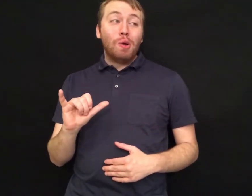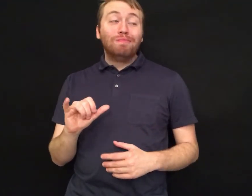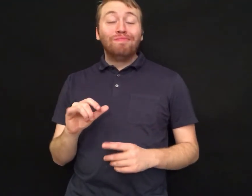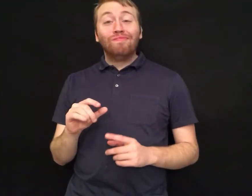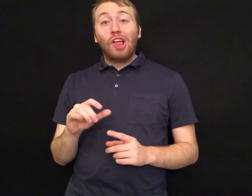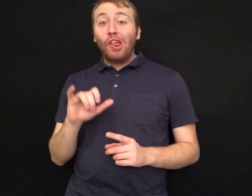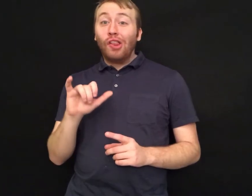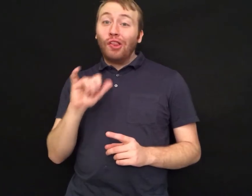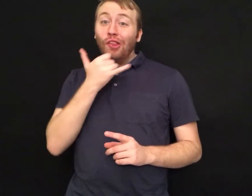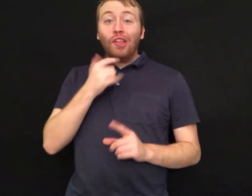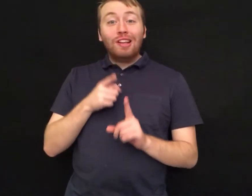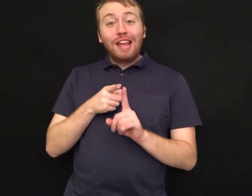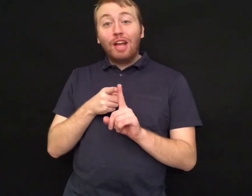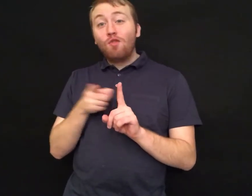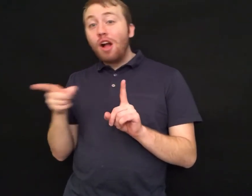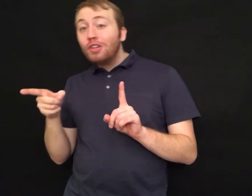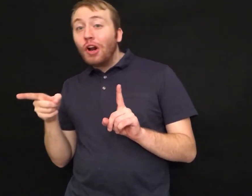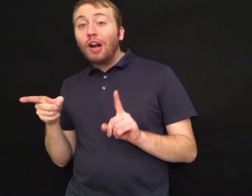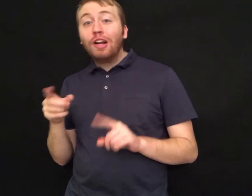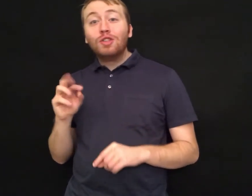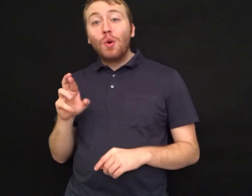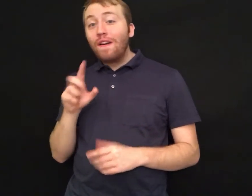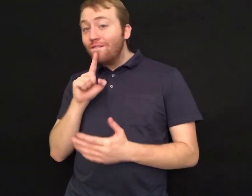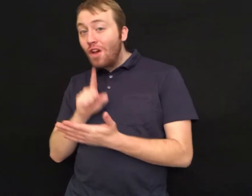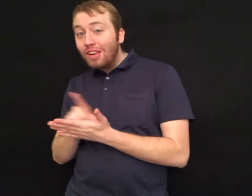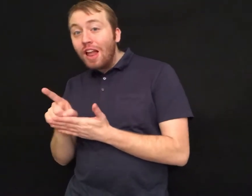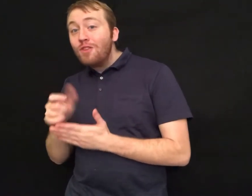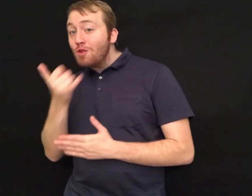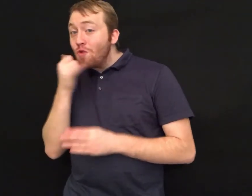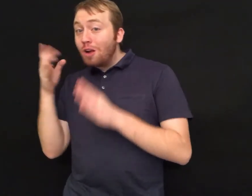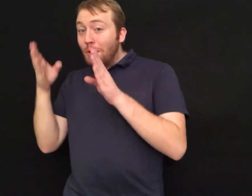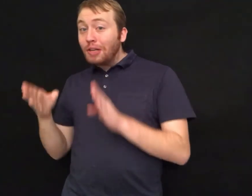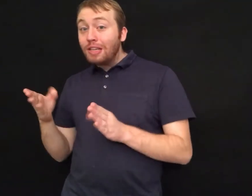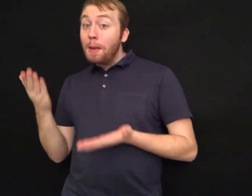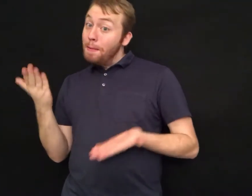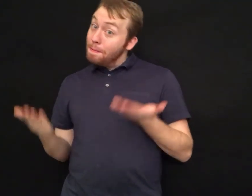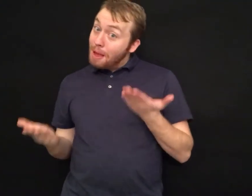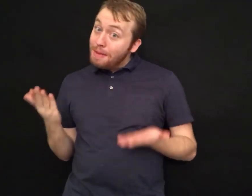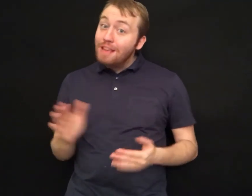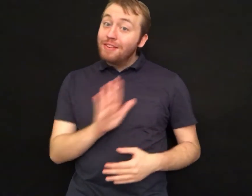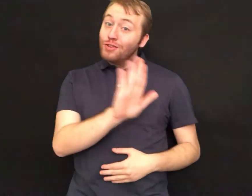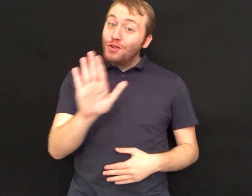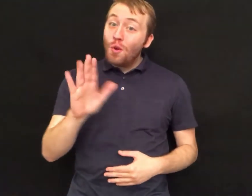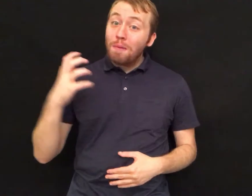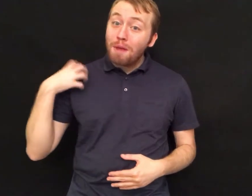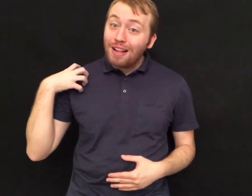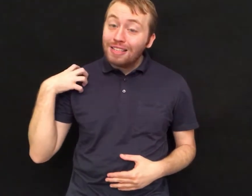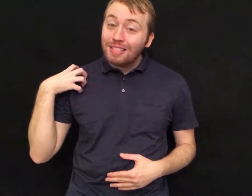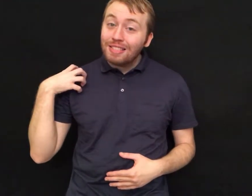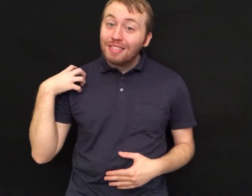and fallen in love with the wrong person maybe even your boss unlike me though